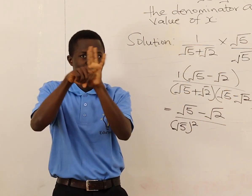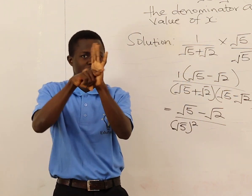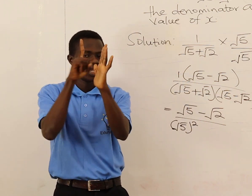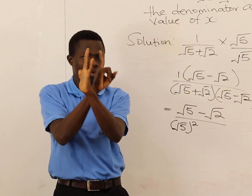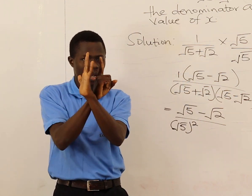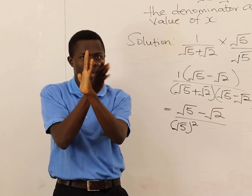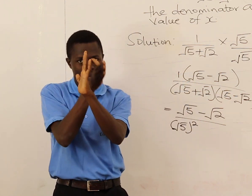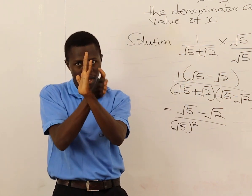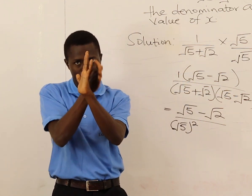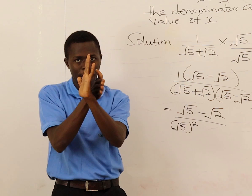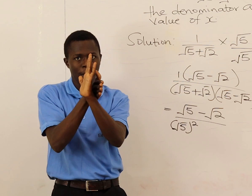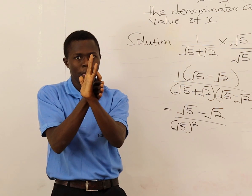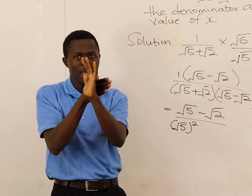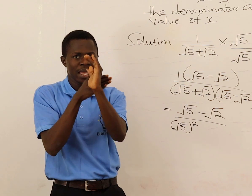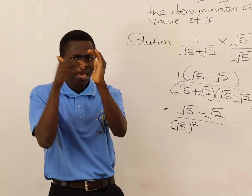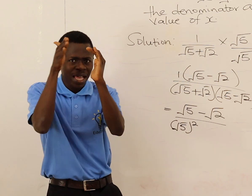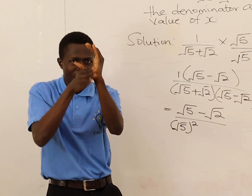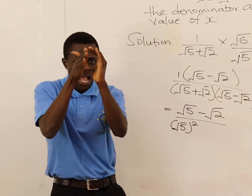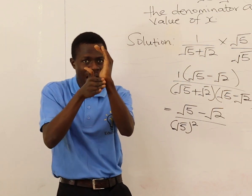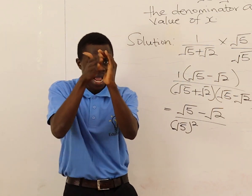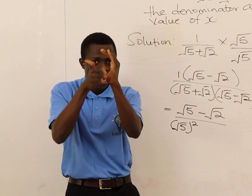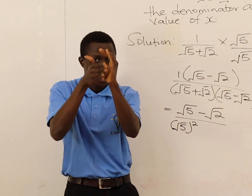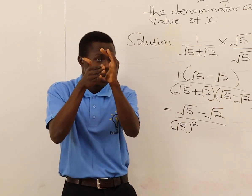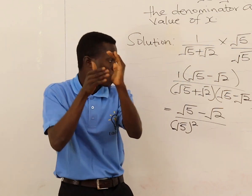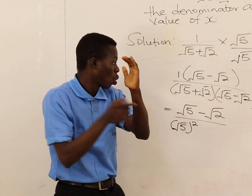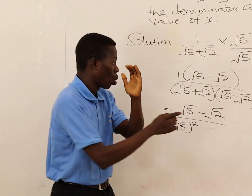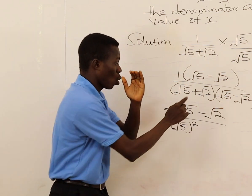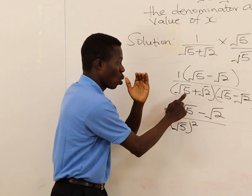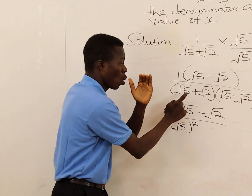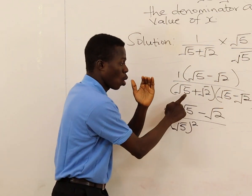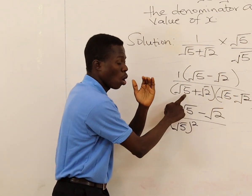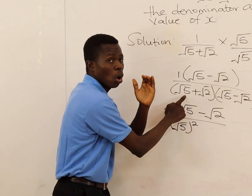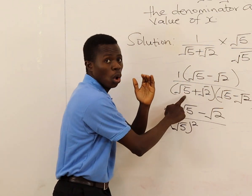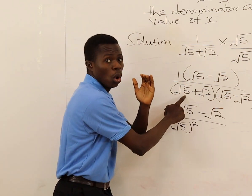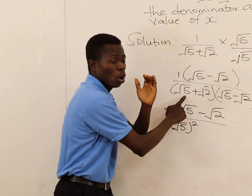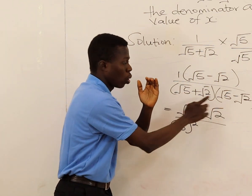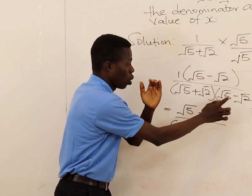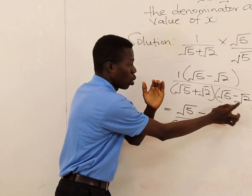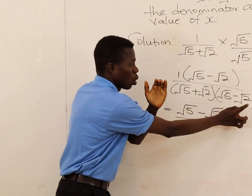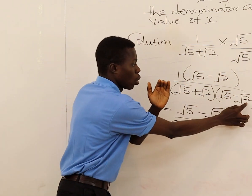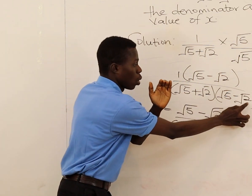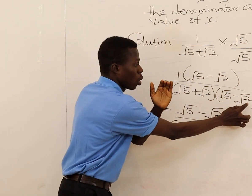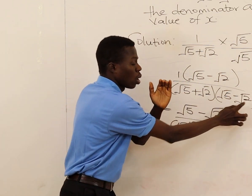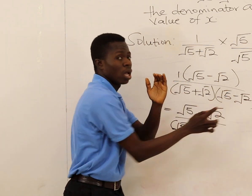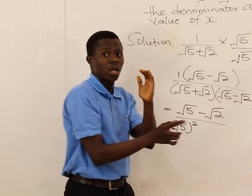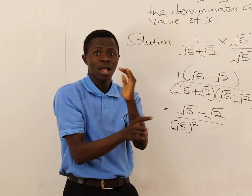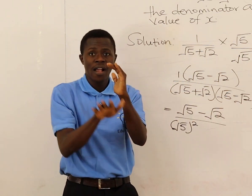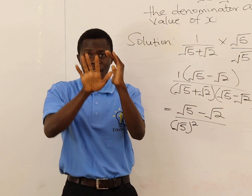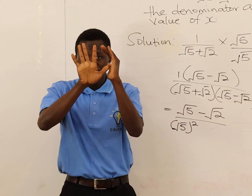And they multiply, and then the answer we get is 10. So we are going to in effect